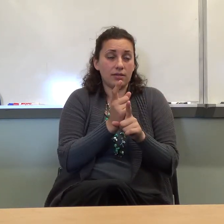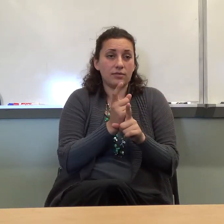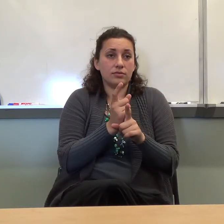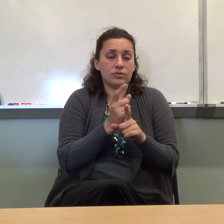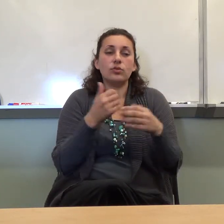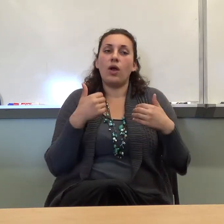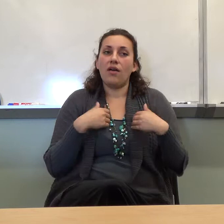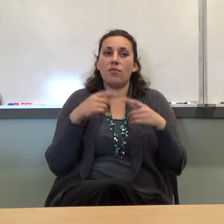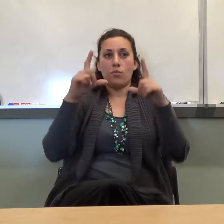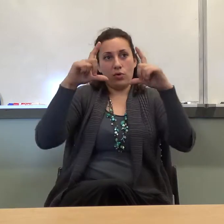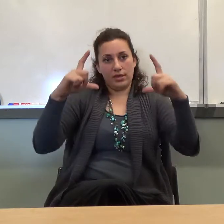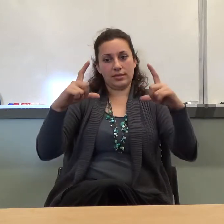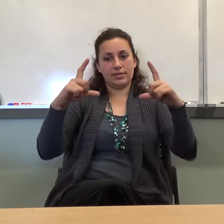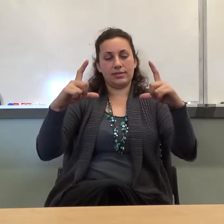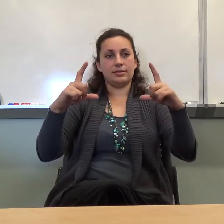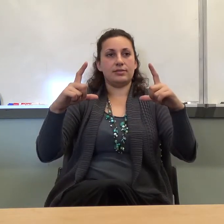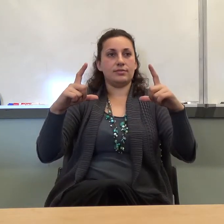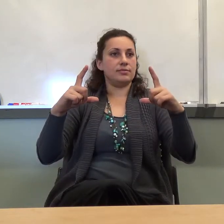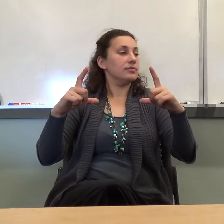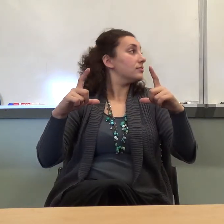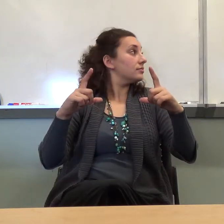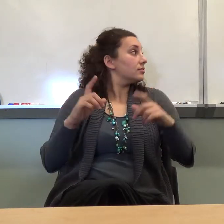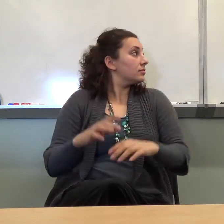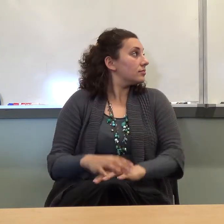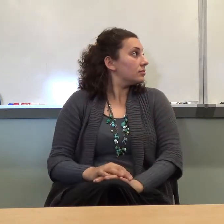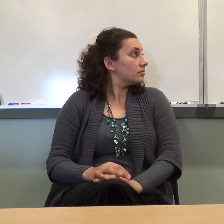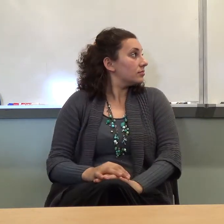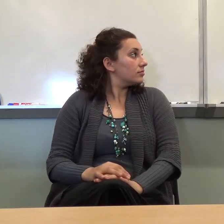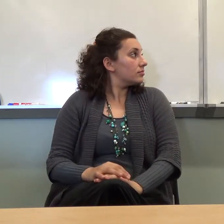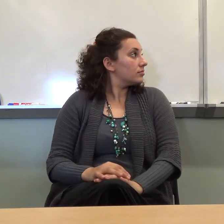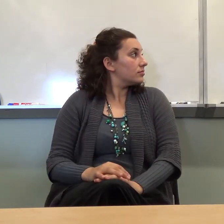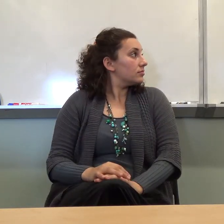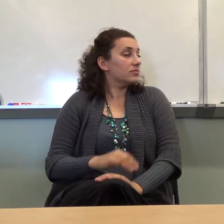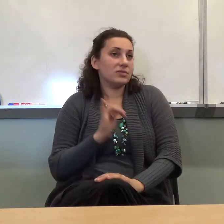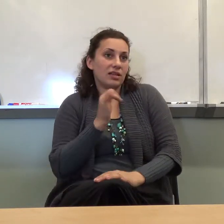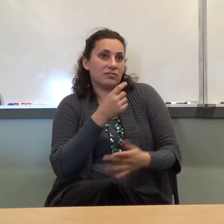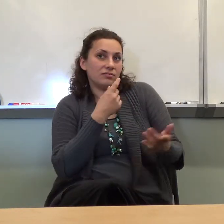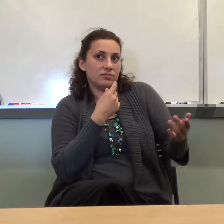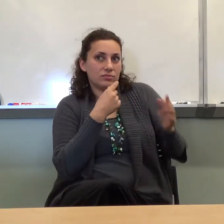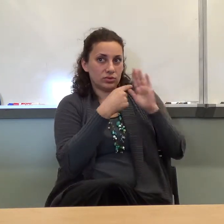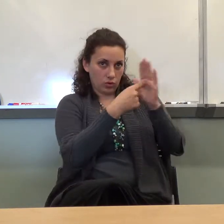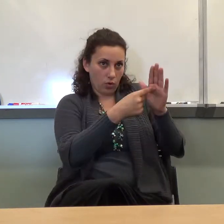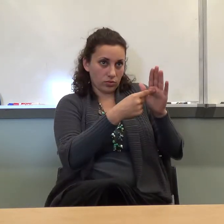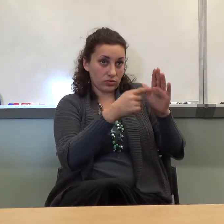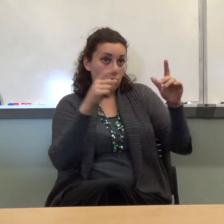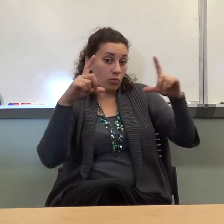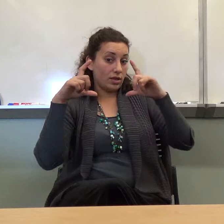So open the parentheses, just like it says there, open parentheses. Put in